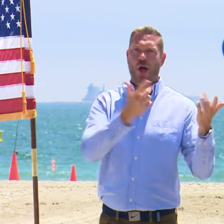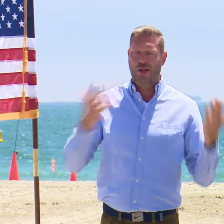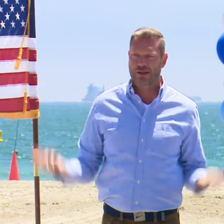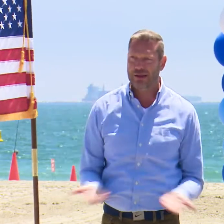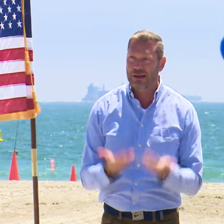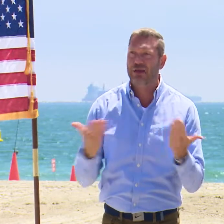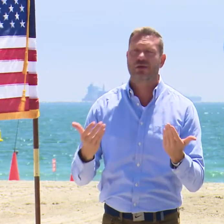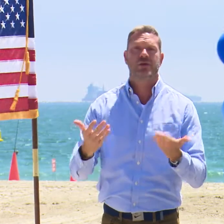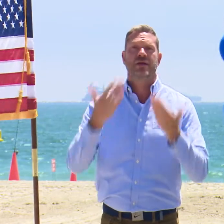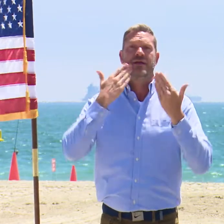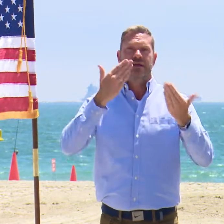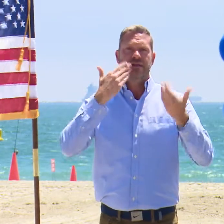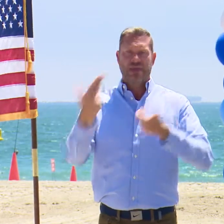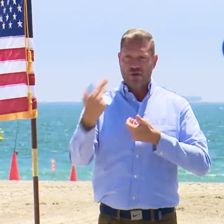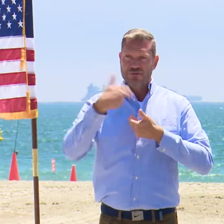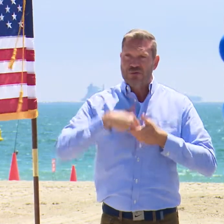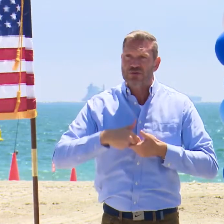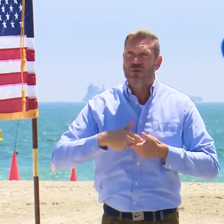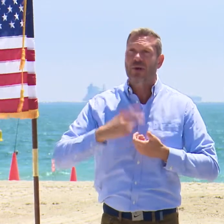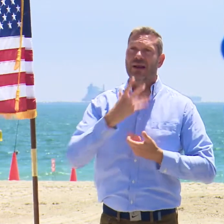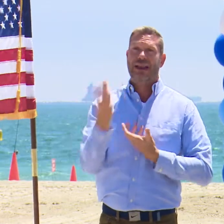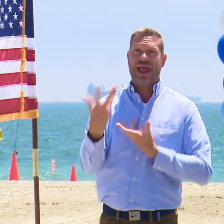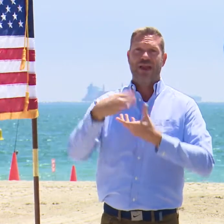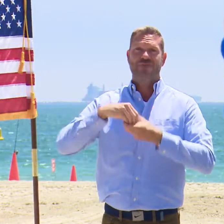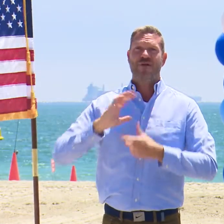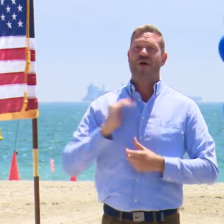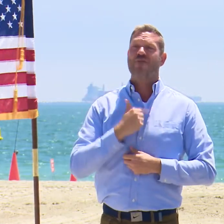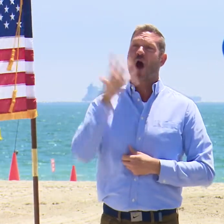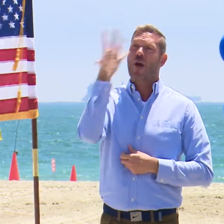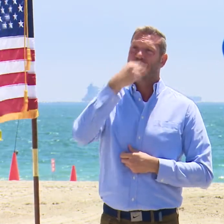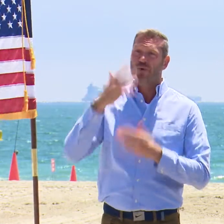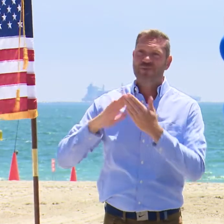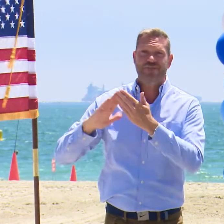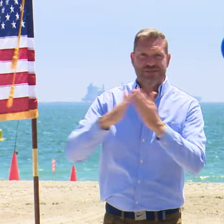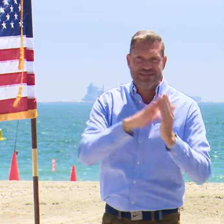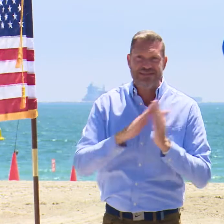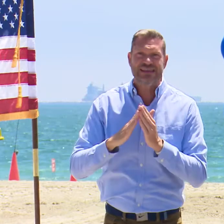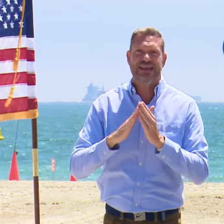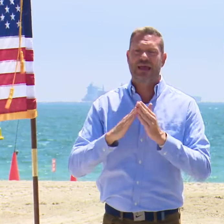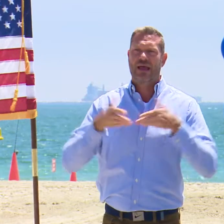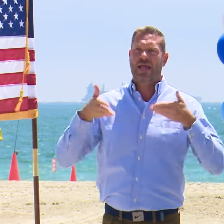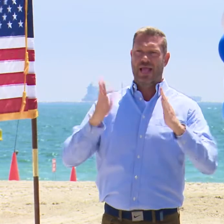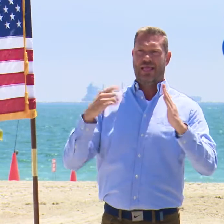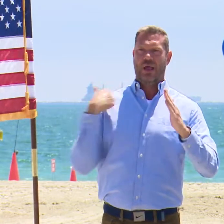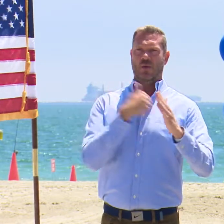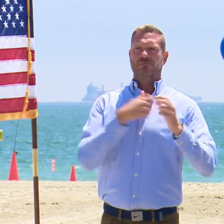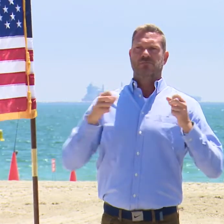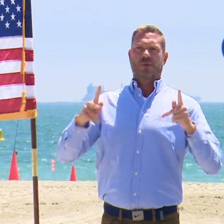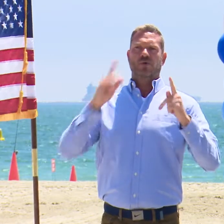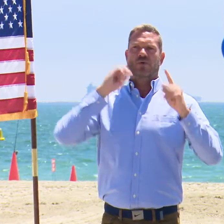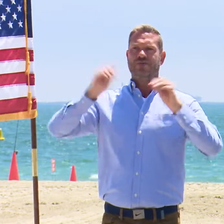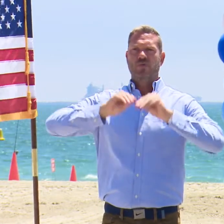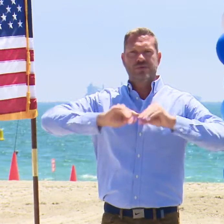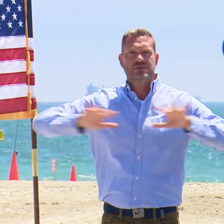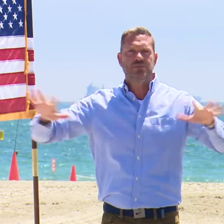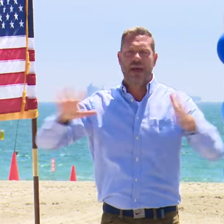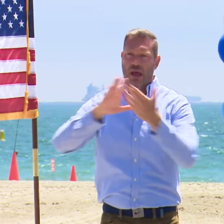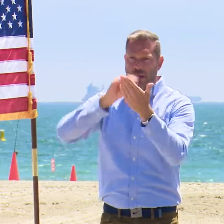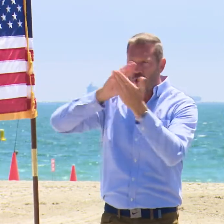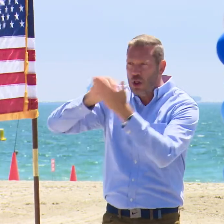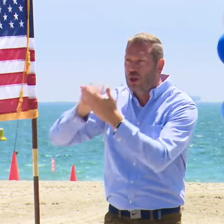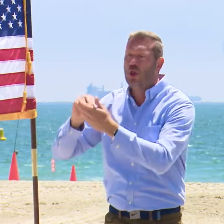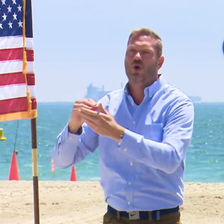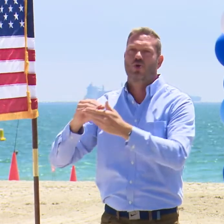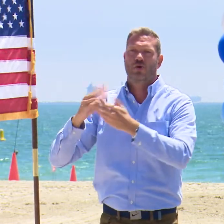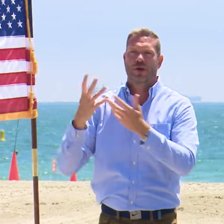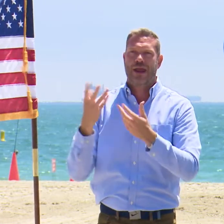joining us and for being a part of our beautiful city and allowing us the opportunity to expand and grow and learn from the areas where we can